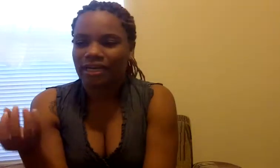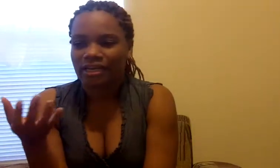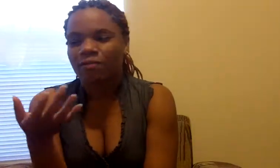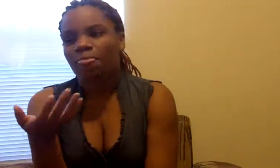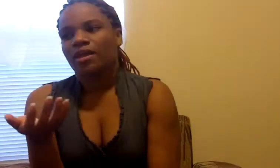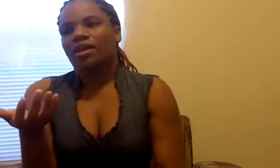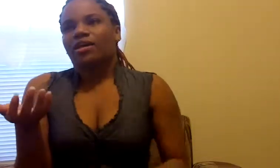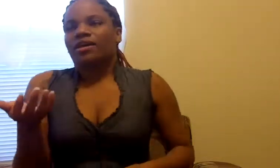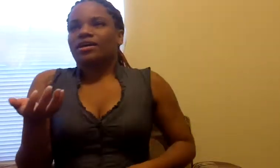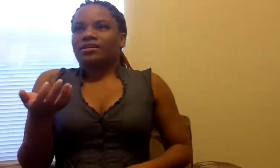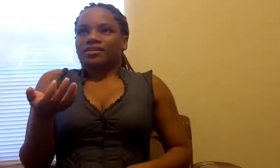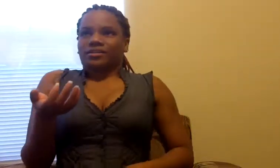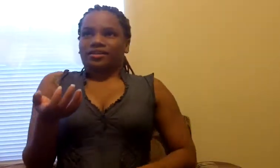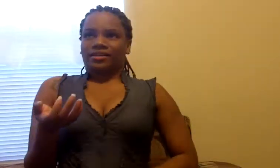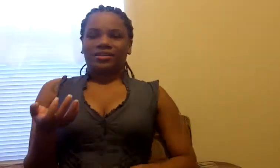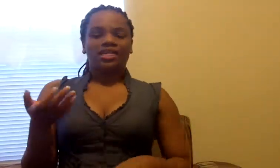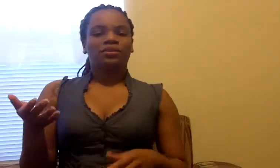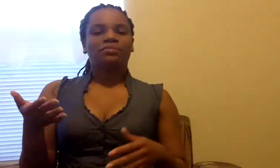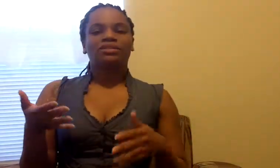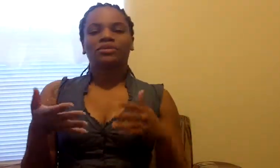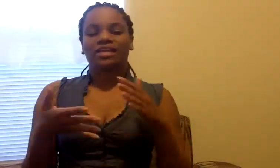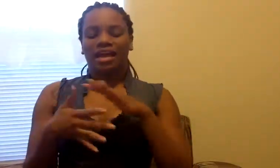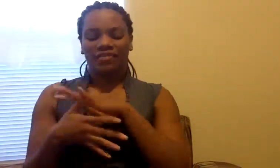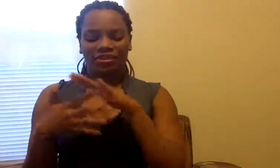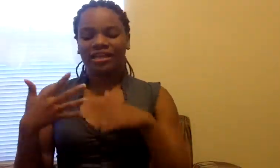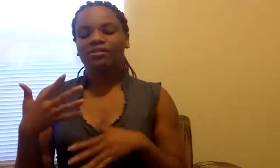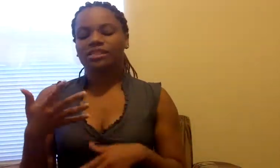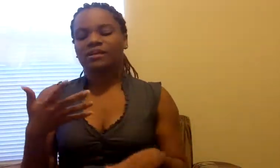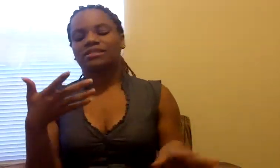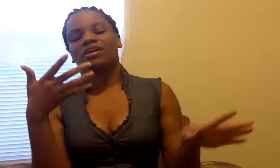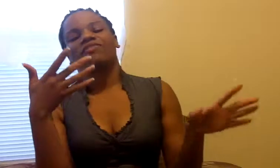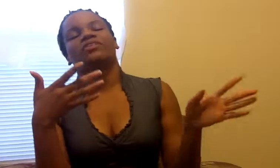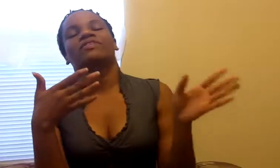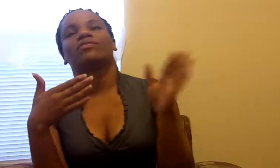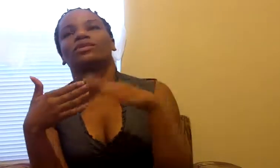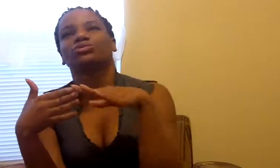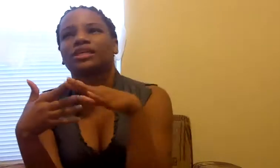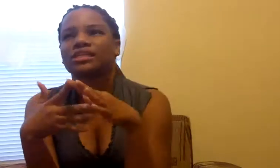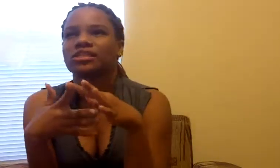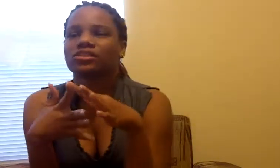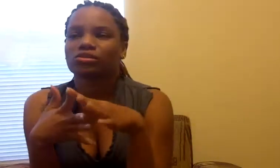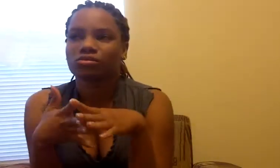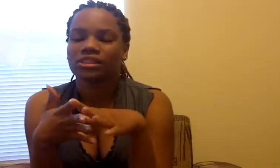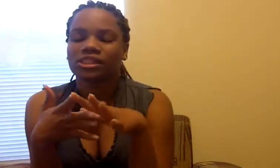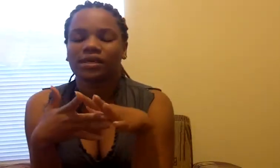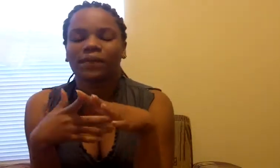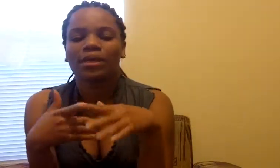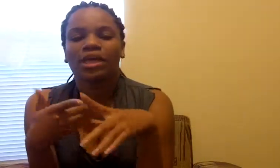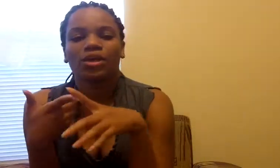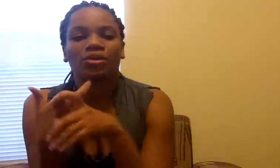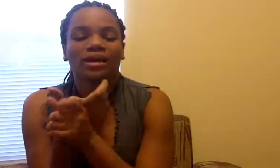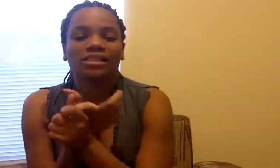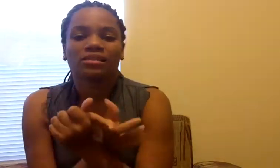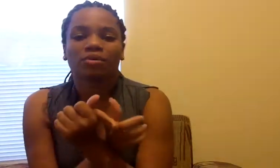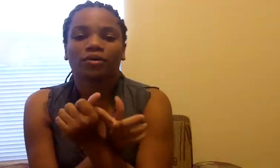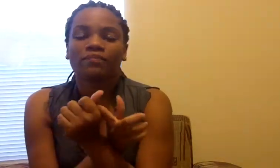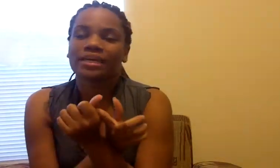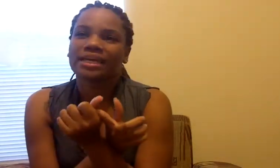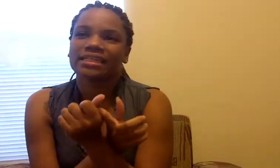Like, that's pretty much what everything else is based off of. And once you get into the school system, you might see more of